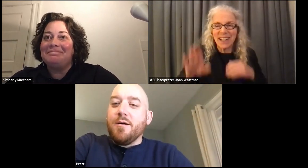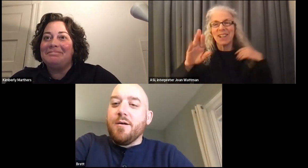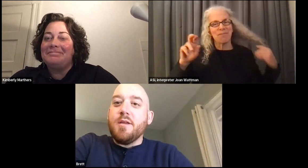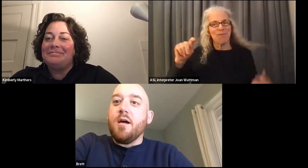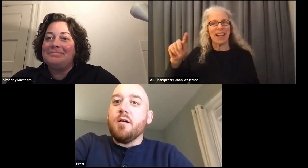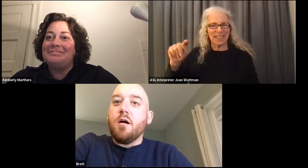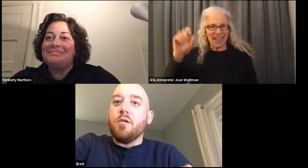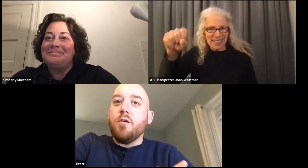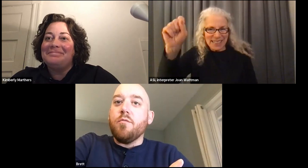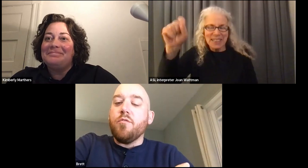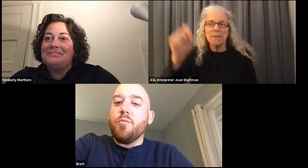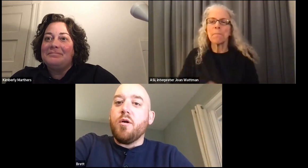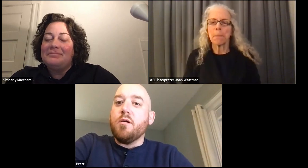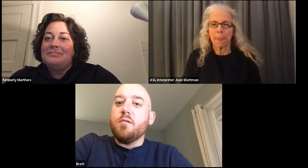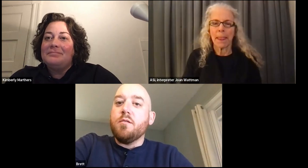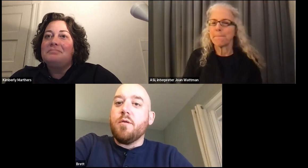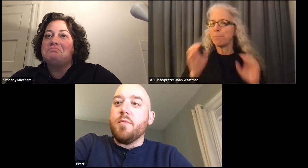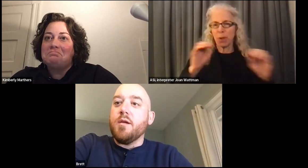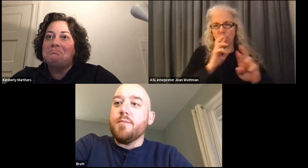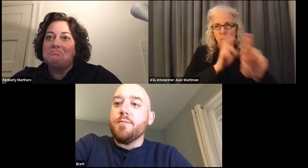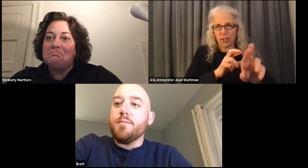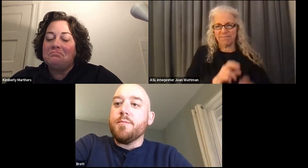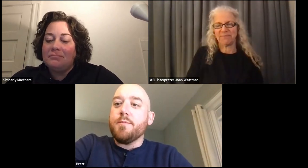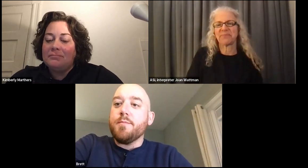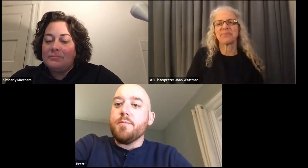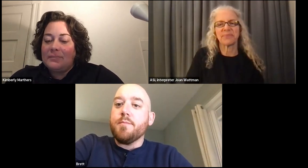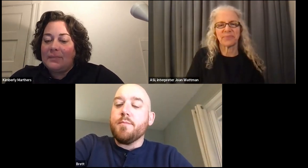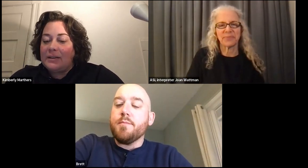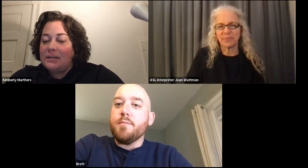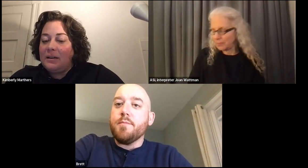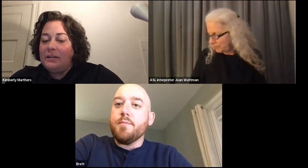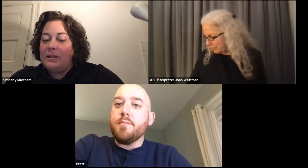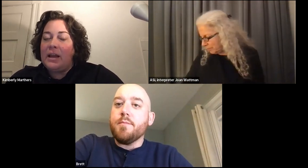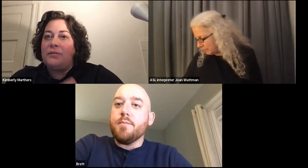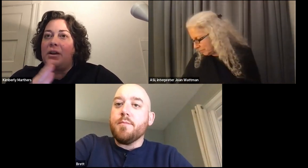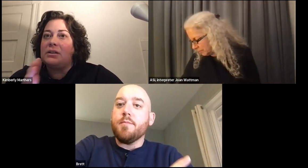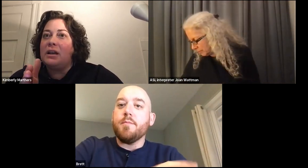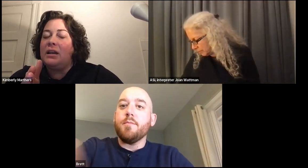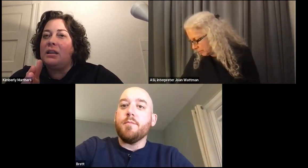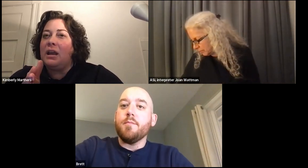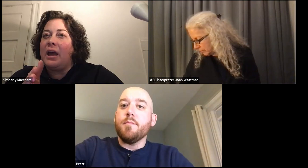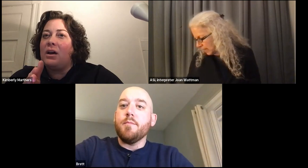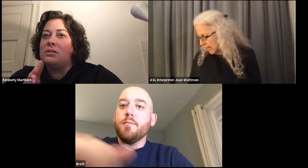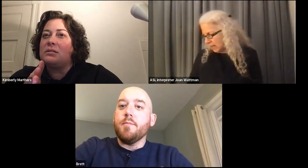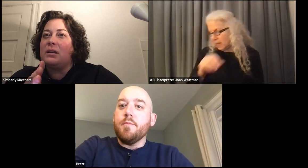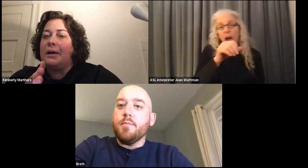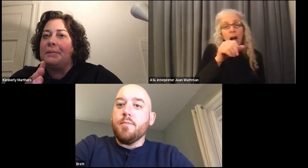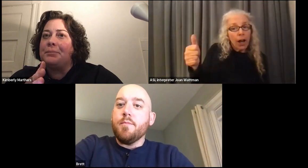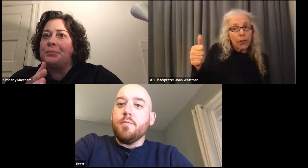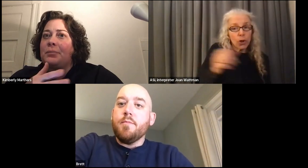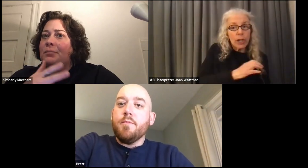Hey, yeah, no report from me. Excellent. And then if there's anything